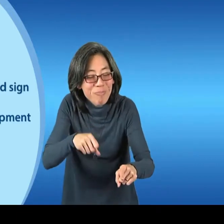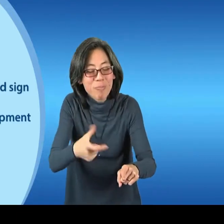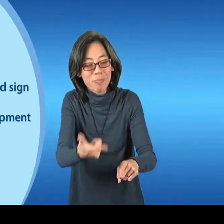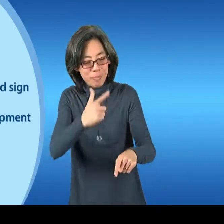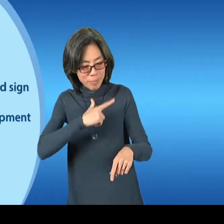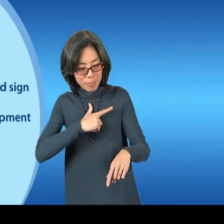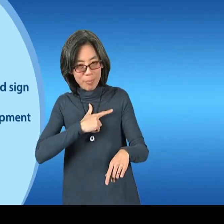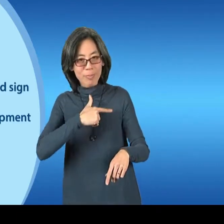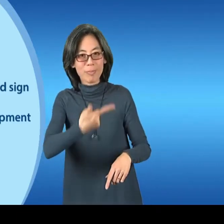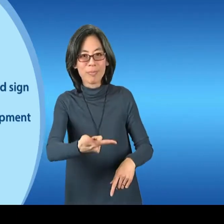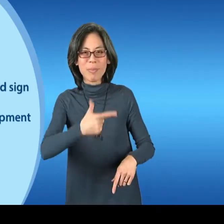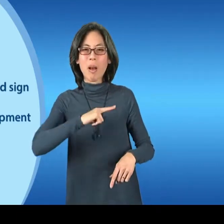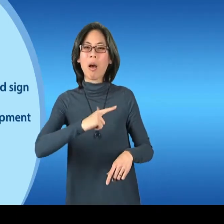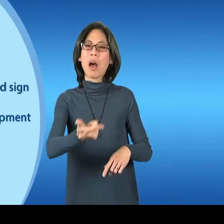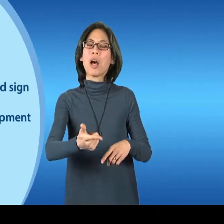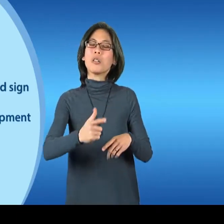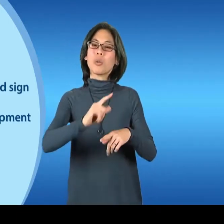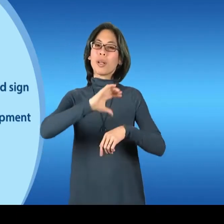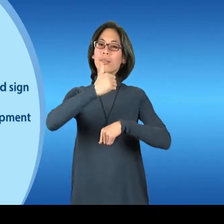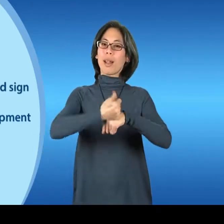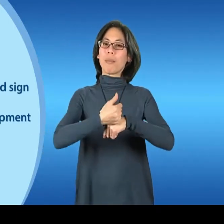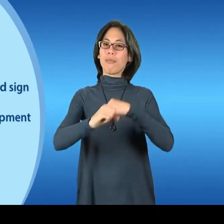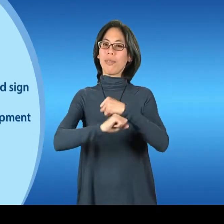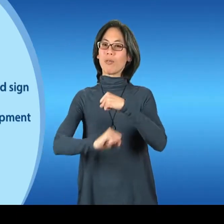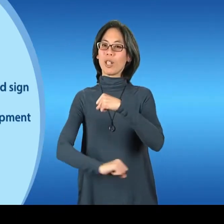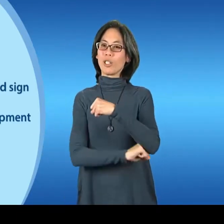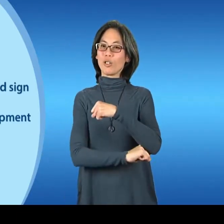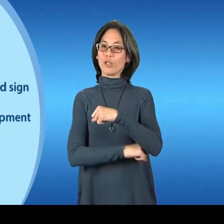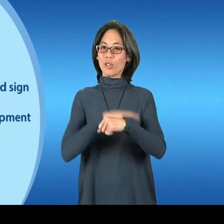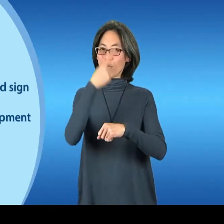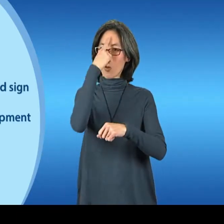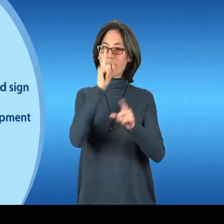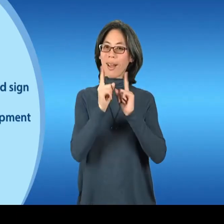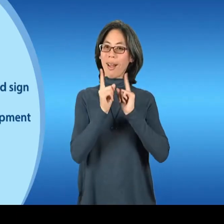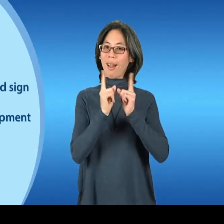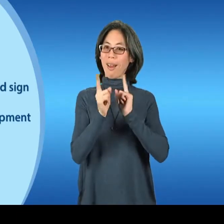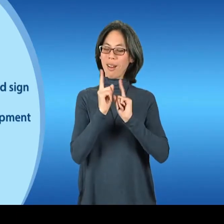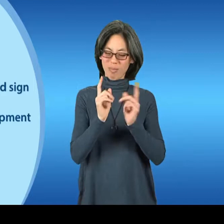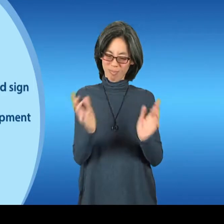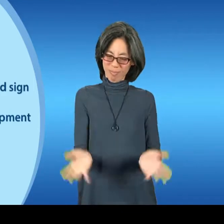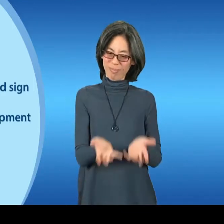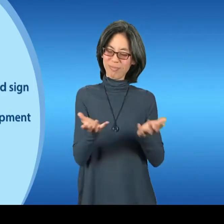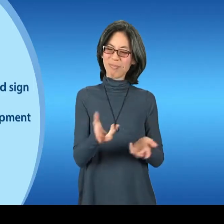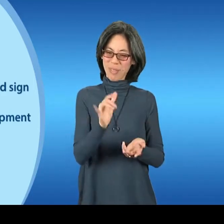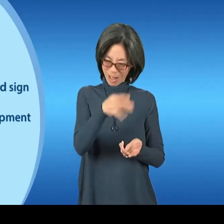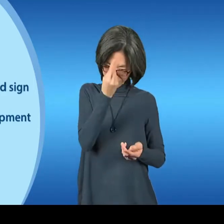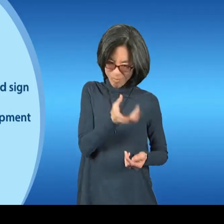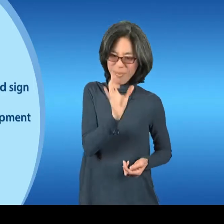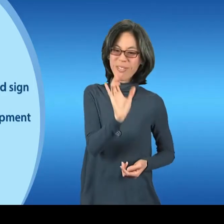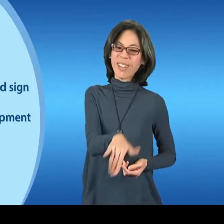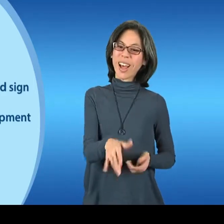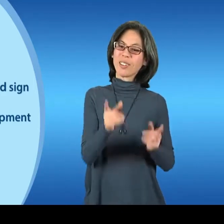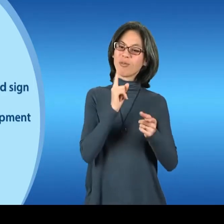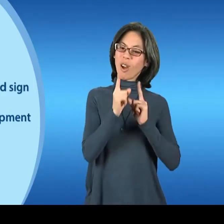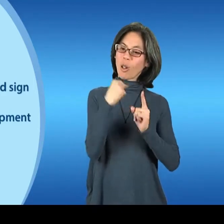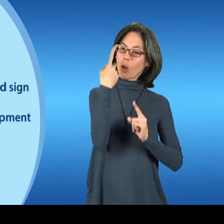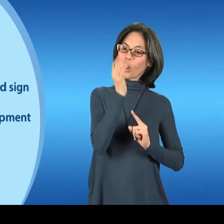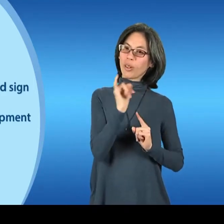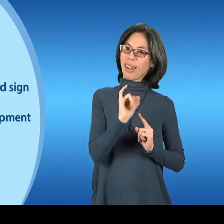though it were a conversational turn. This builds a foundation for dialogue. It lets the child know that this is what a dialogue